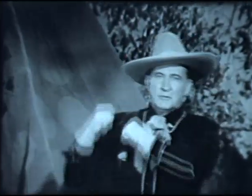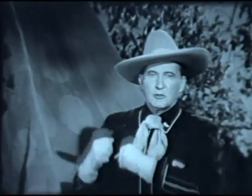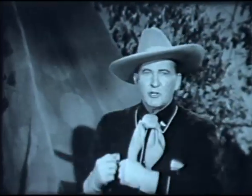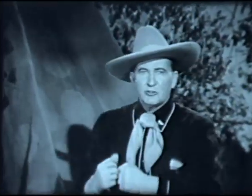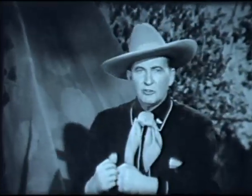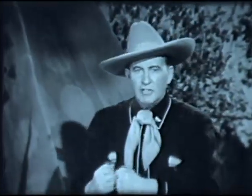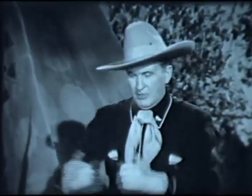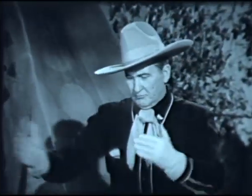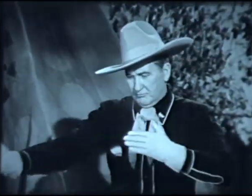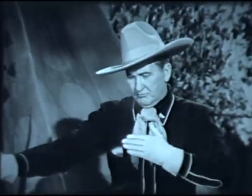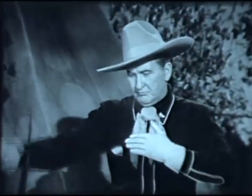So he took down